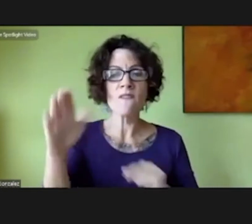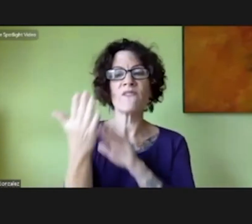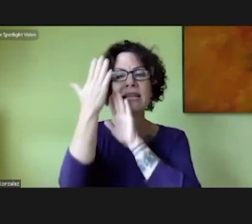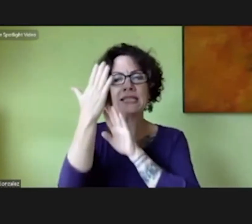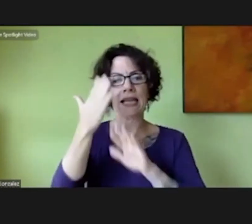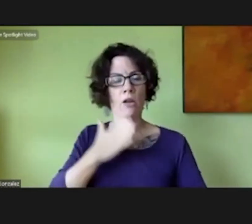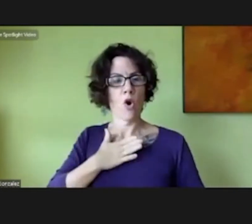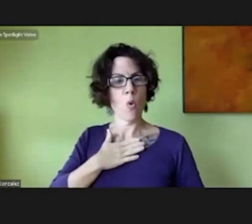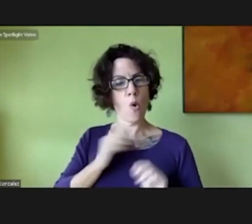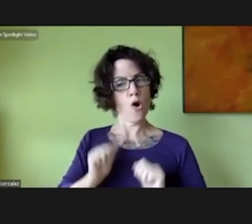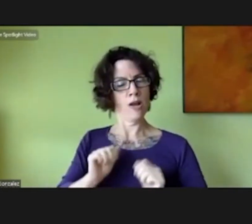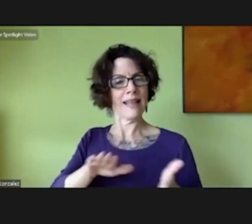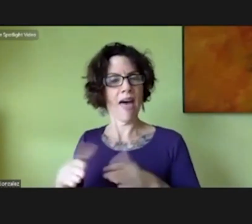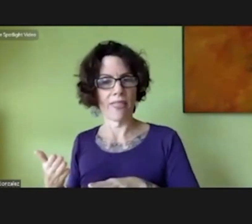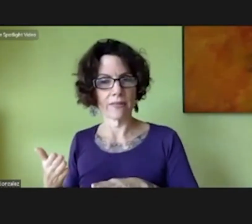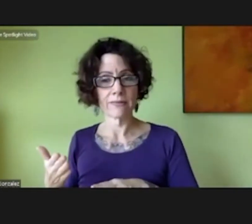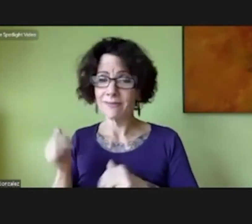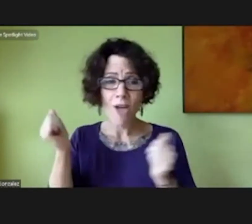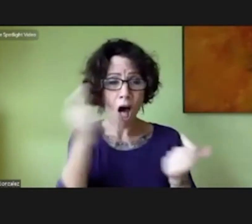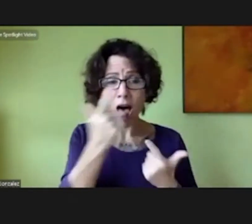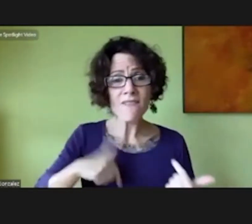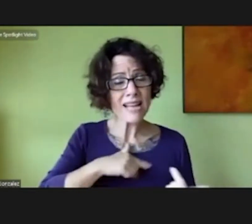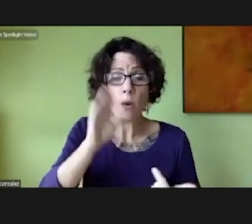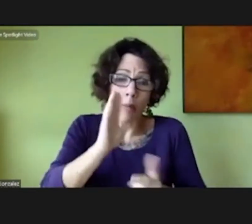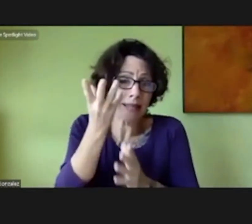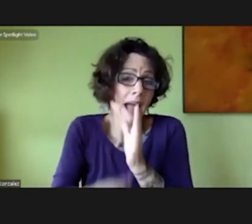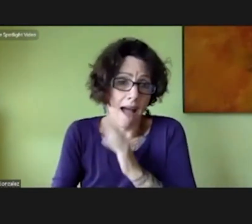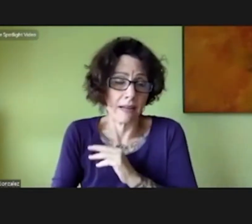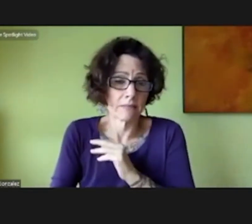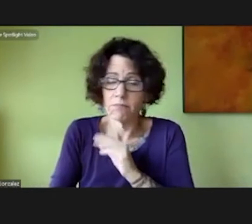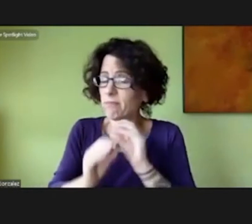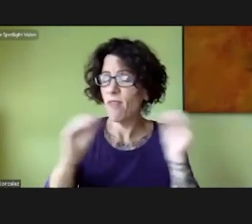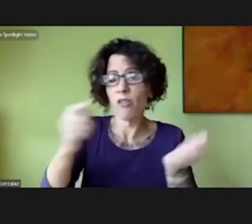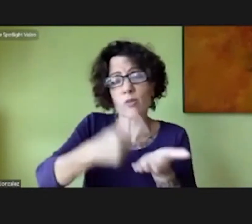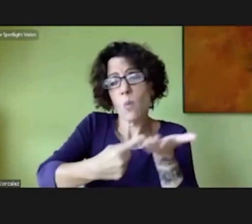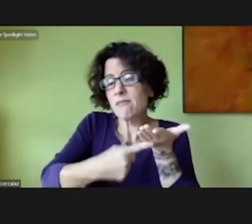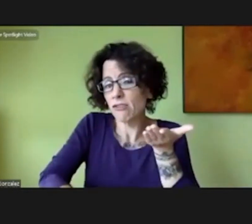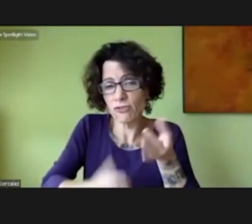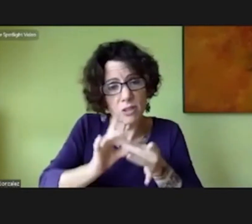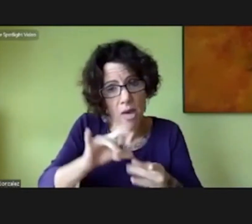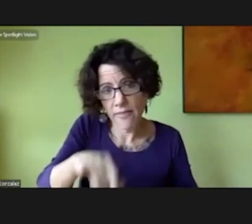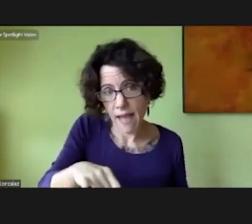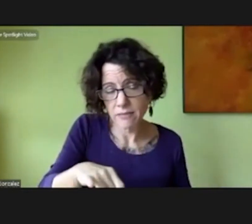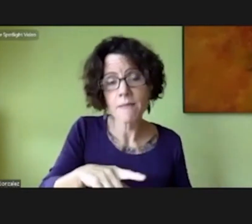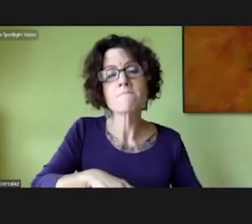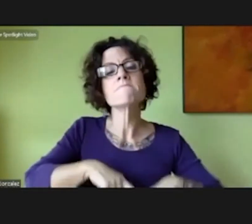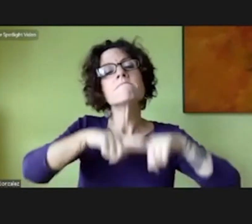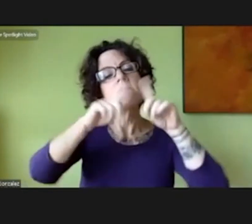Take a breather. Ask for support, because this process is emotional. When you're